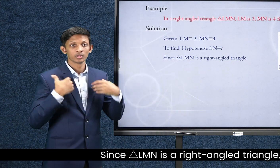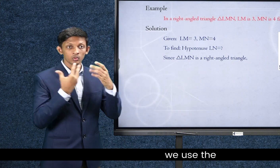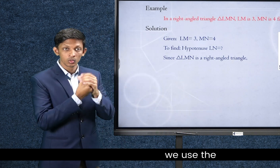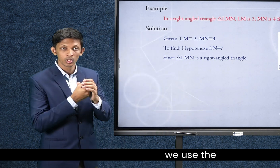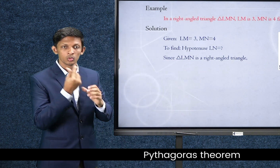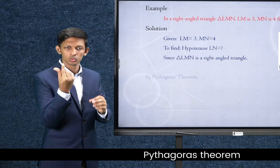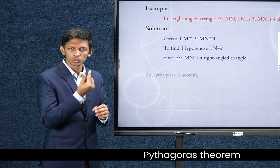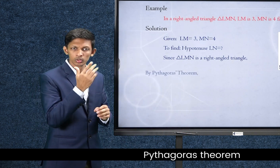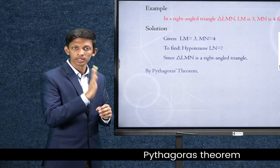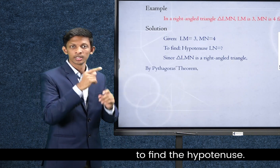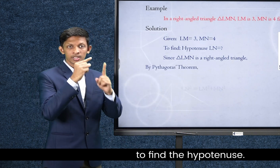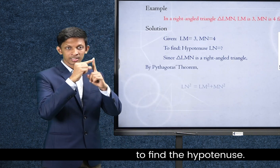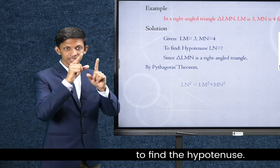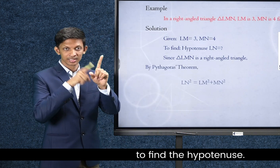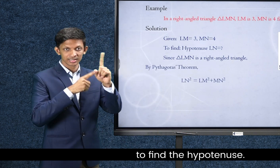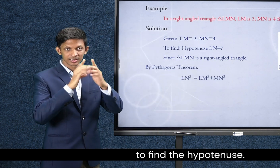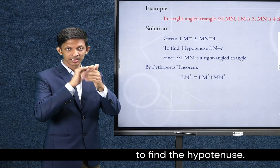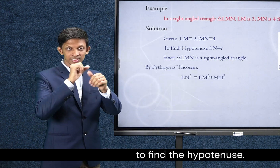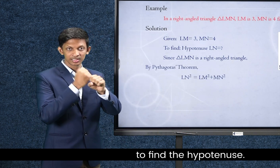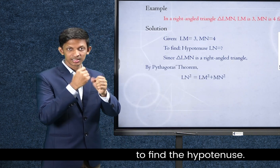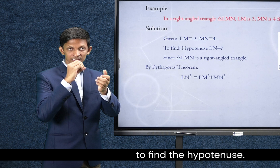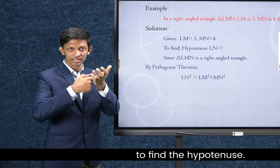we use Pythagoras theorem to find the hypotenuse.